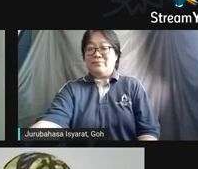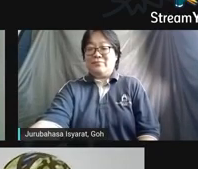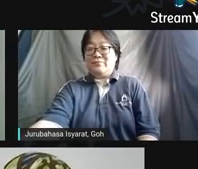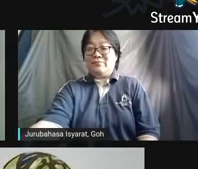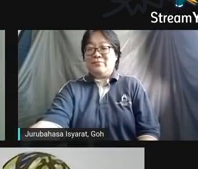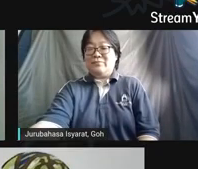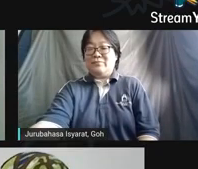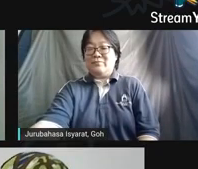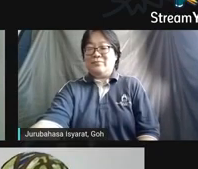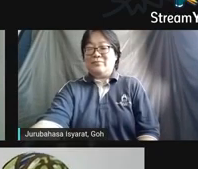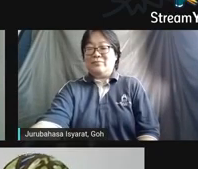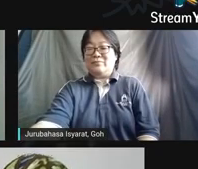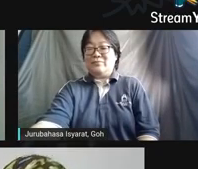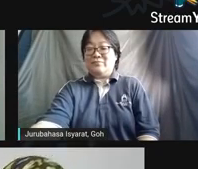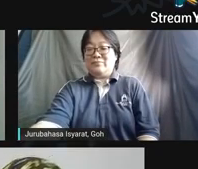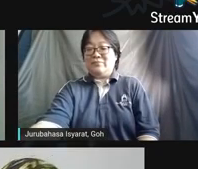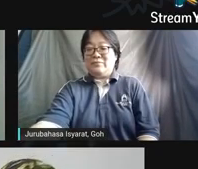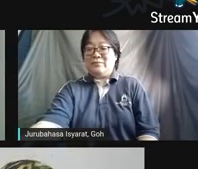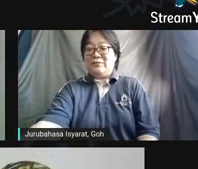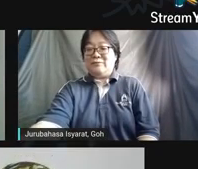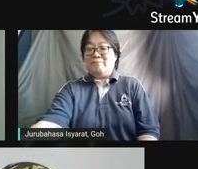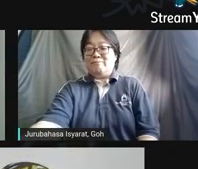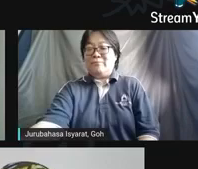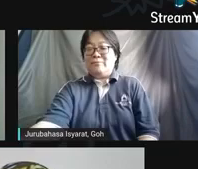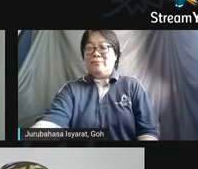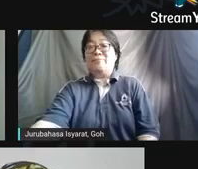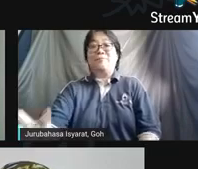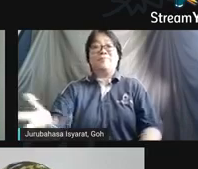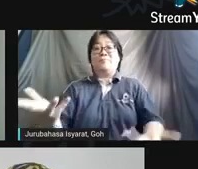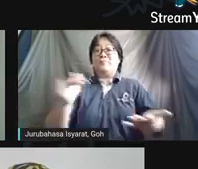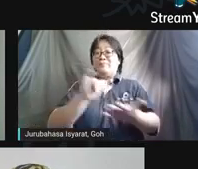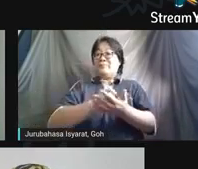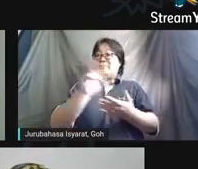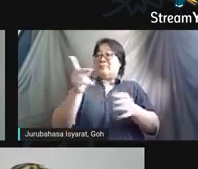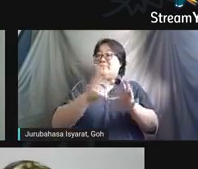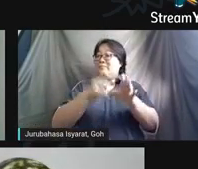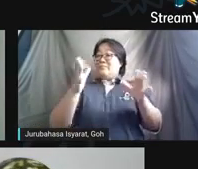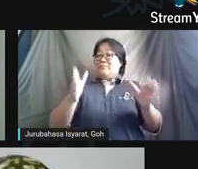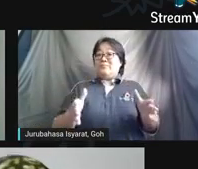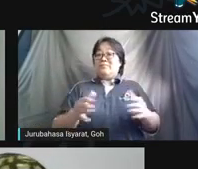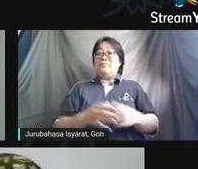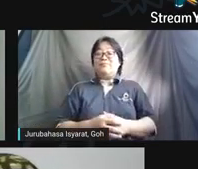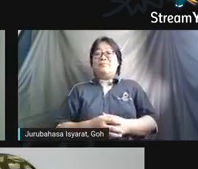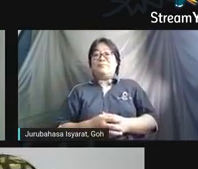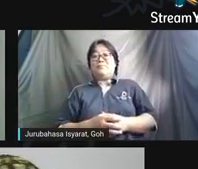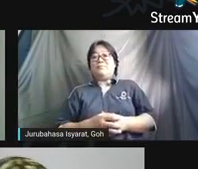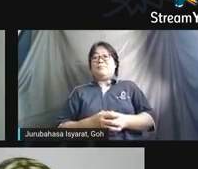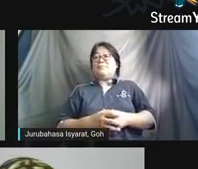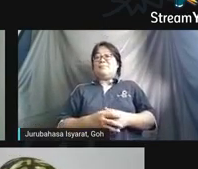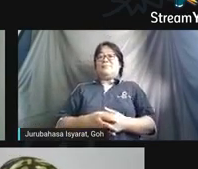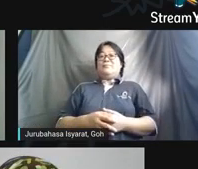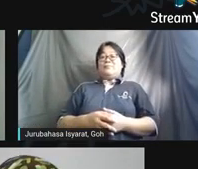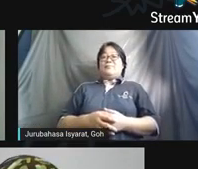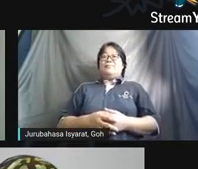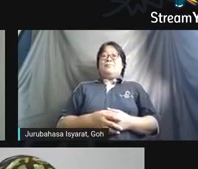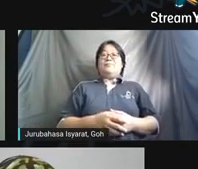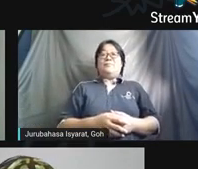Okay. Is that all the participants? Okay, great. So